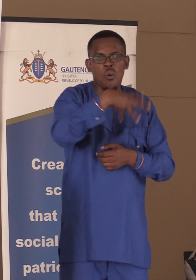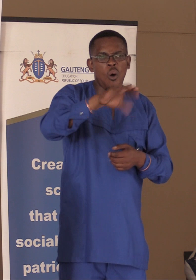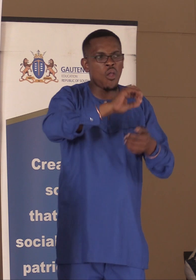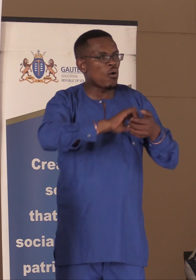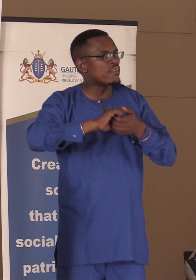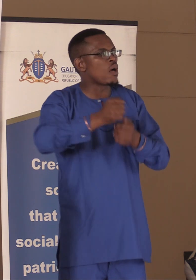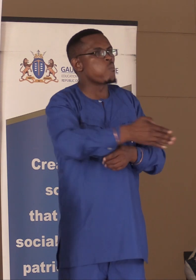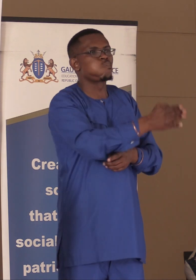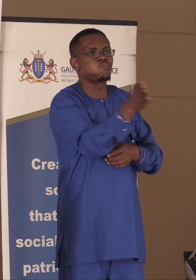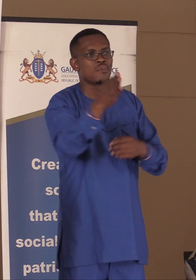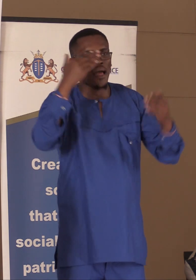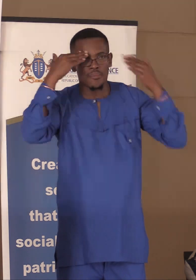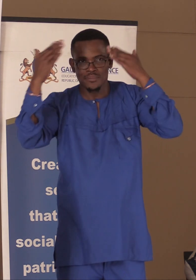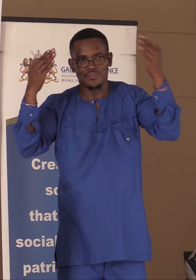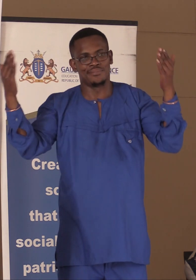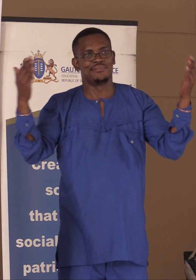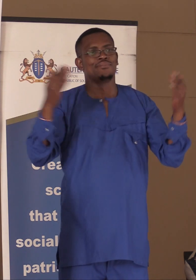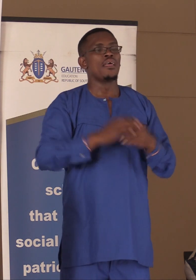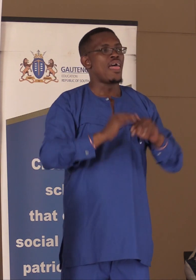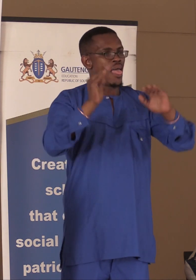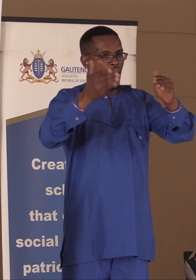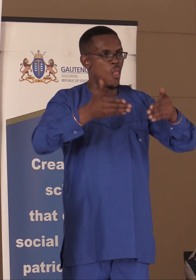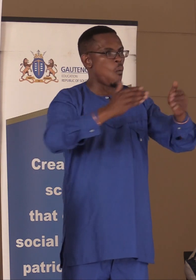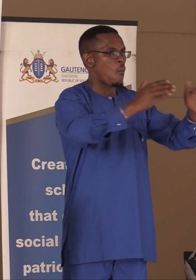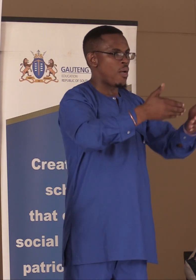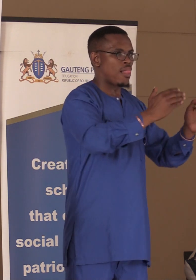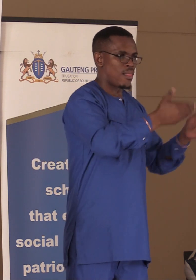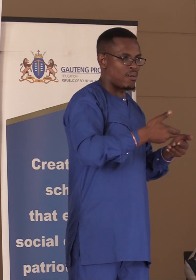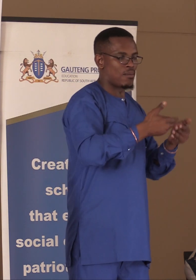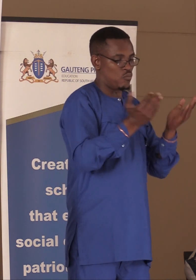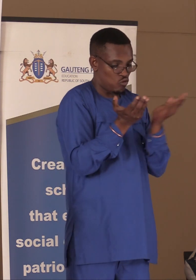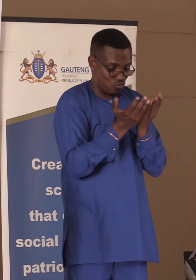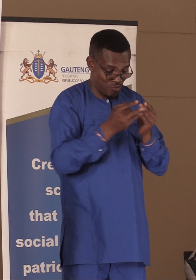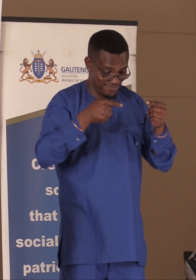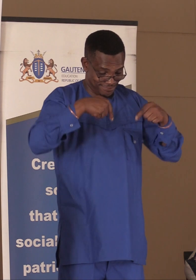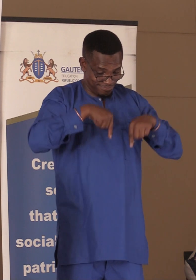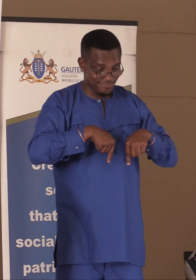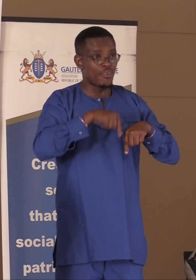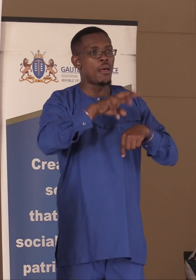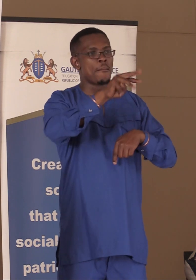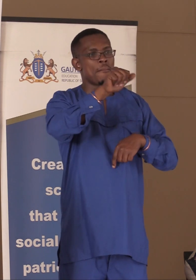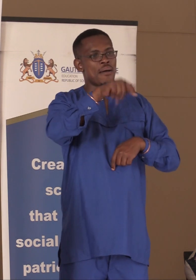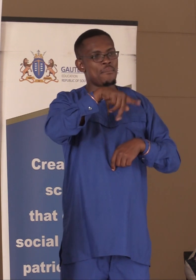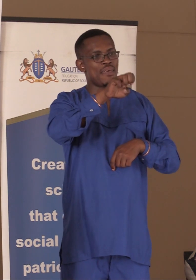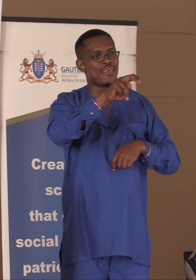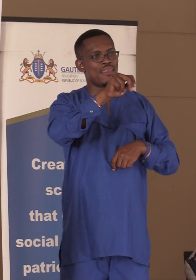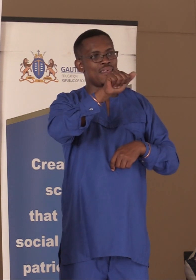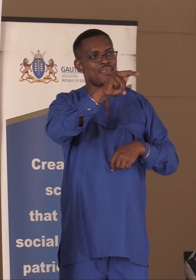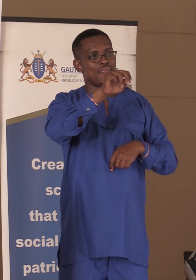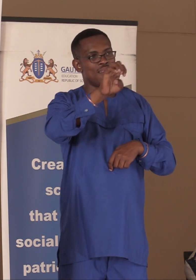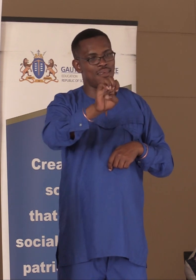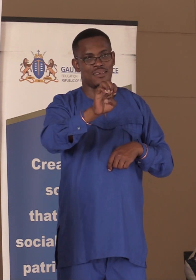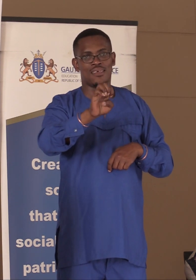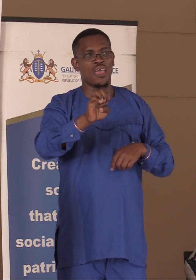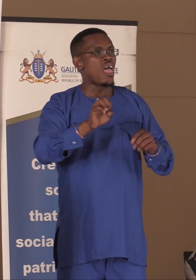Dumedisa, Le Huli Amuhela, Moskolon Saruna Samapenane. How